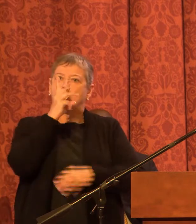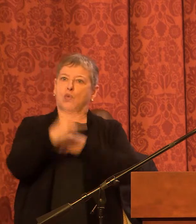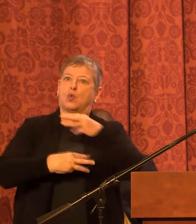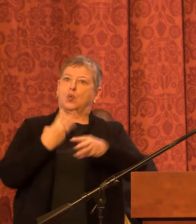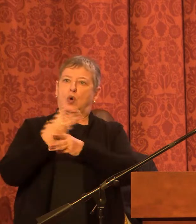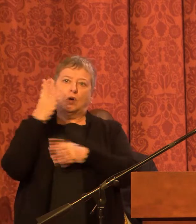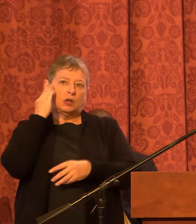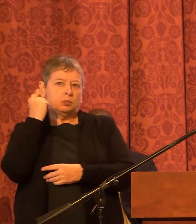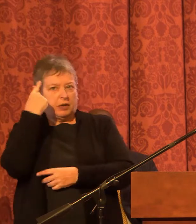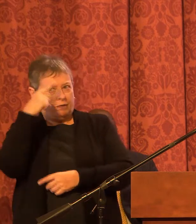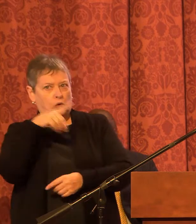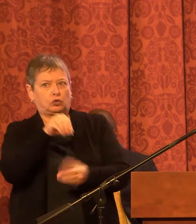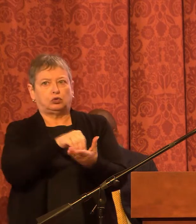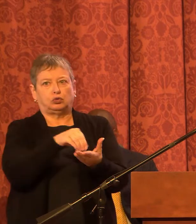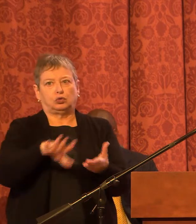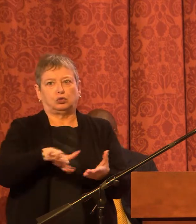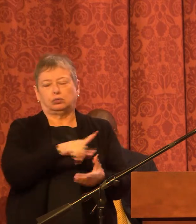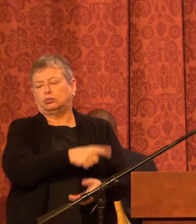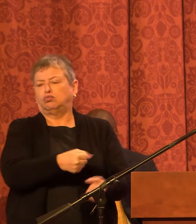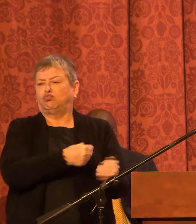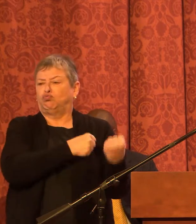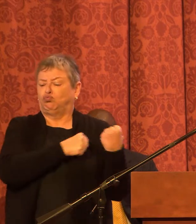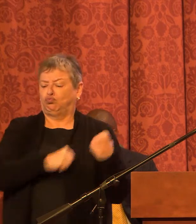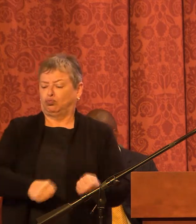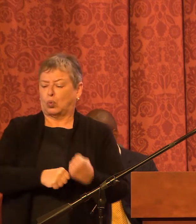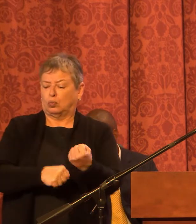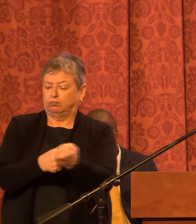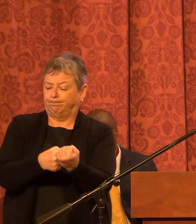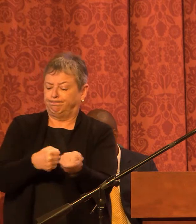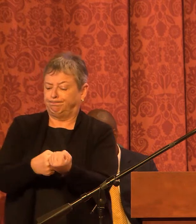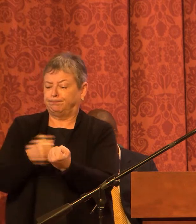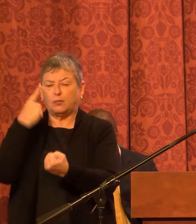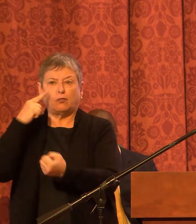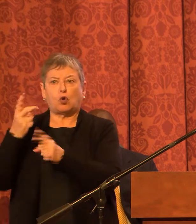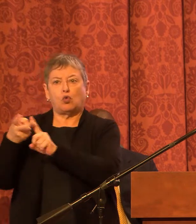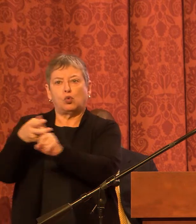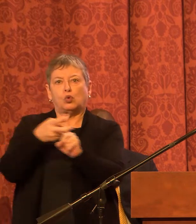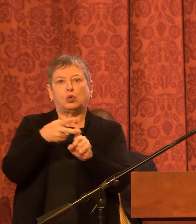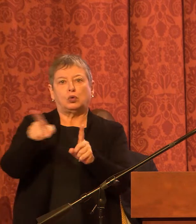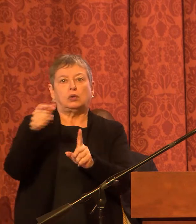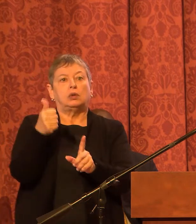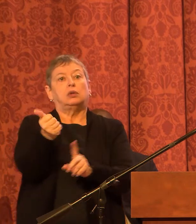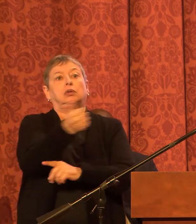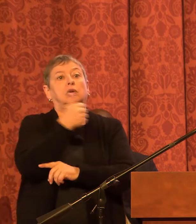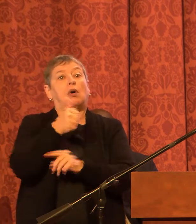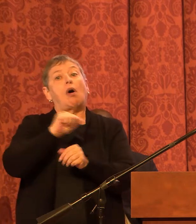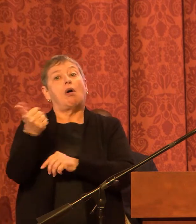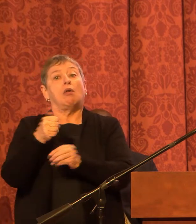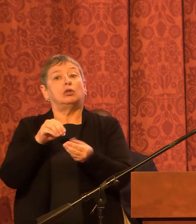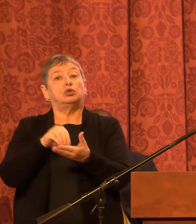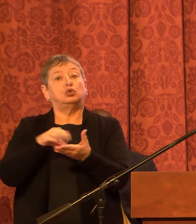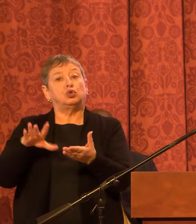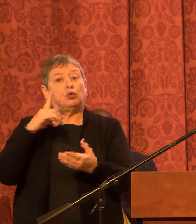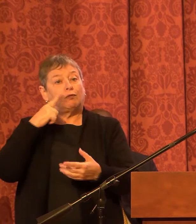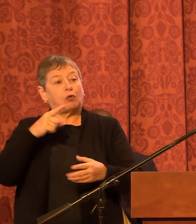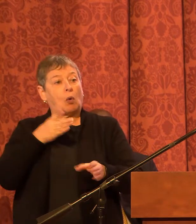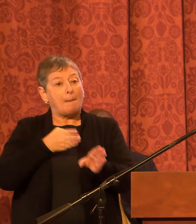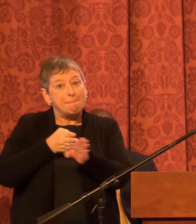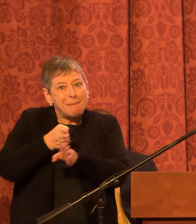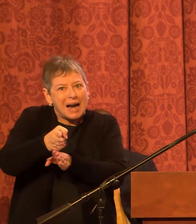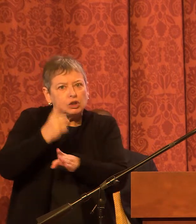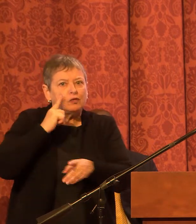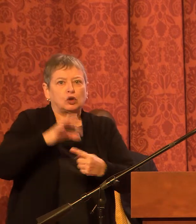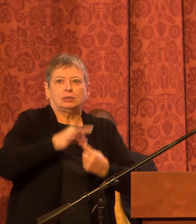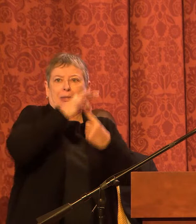students. She is a strong advocate for recruiting students into a major in special education